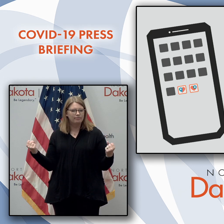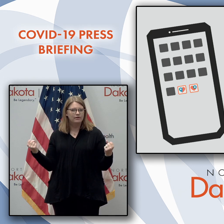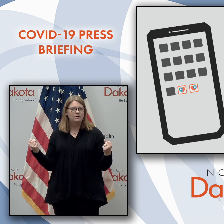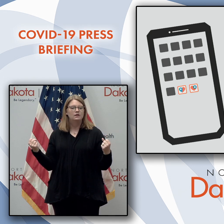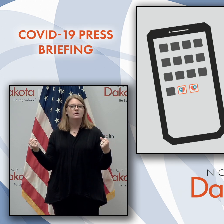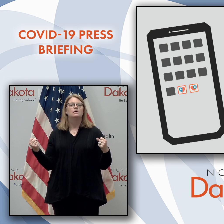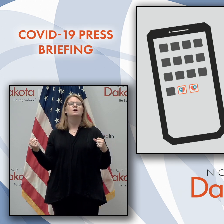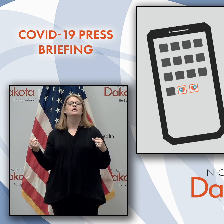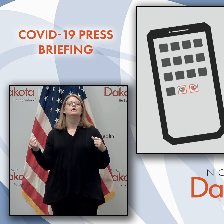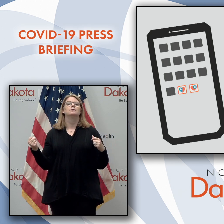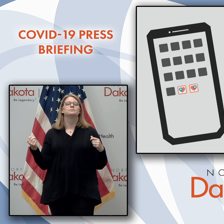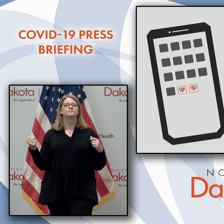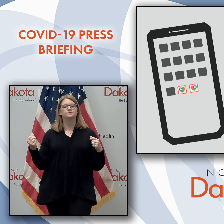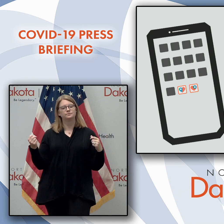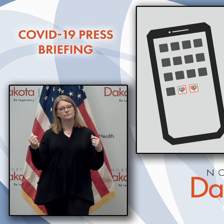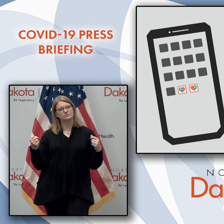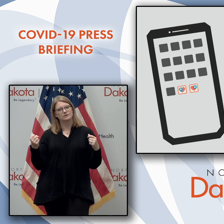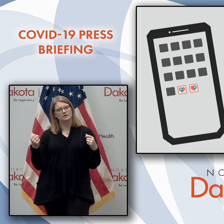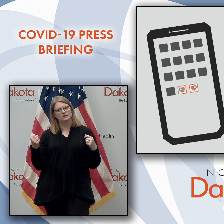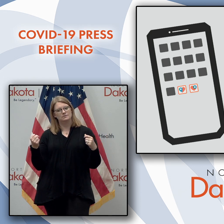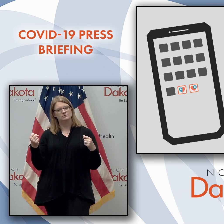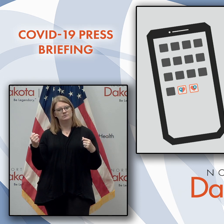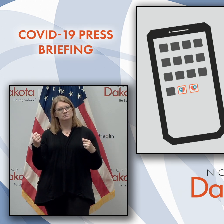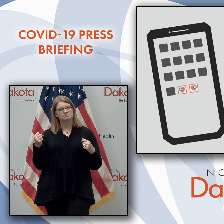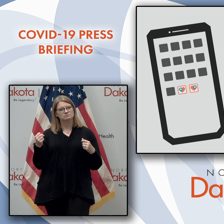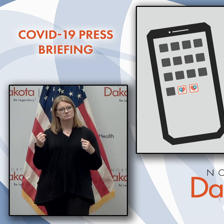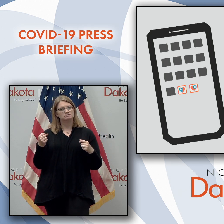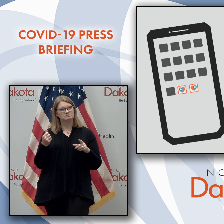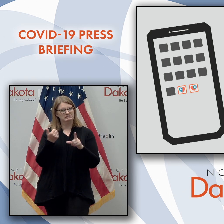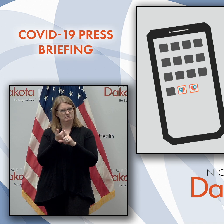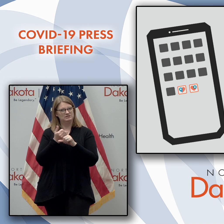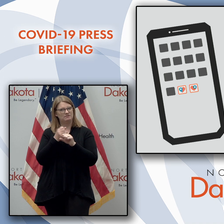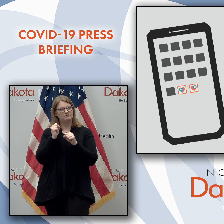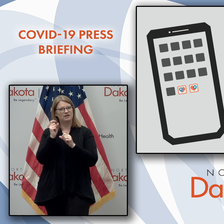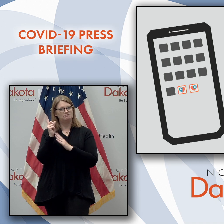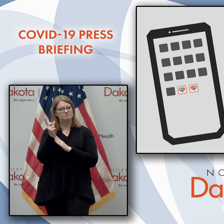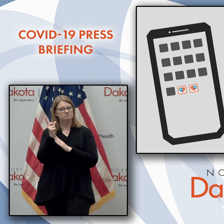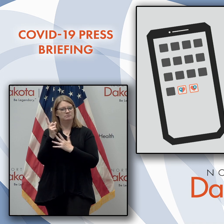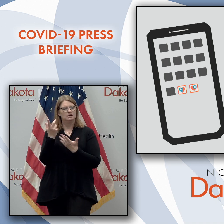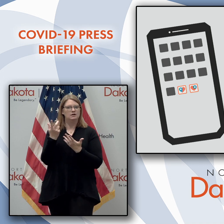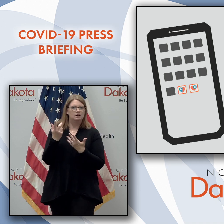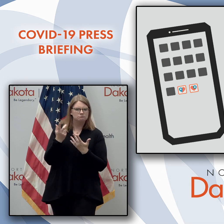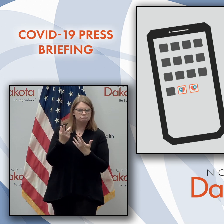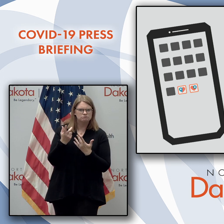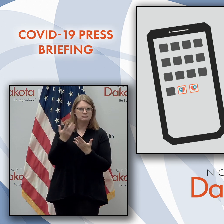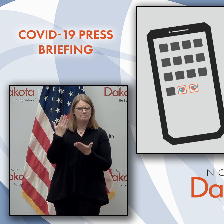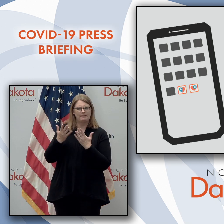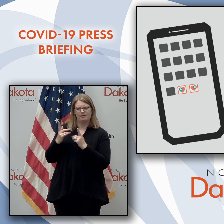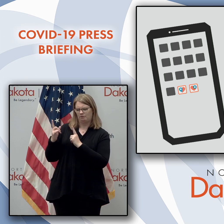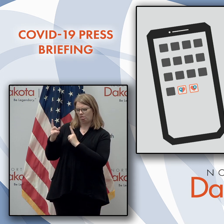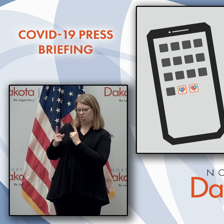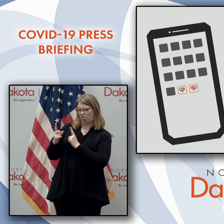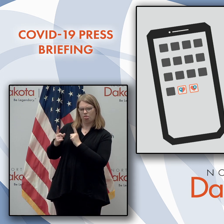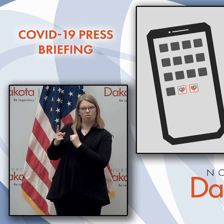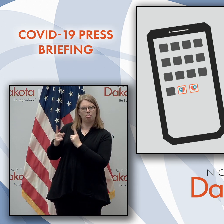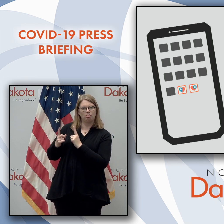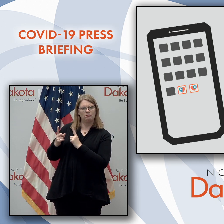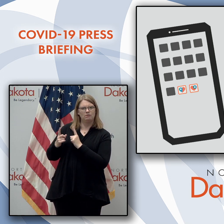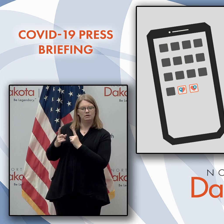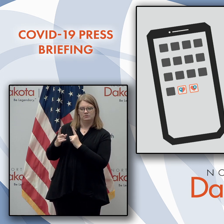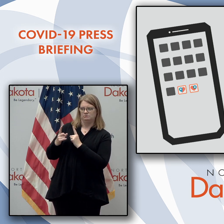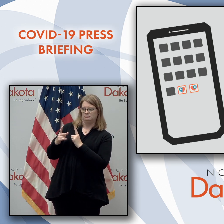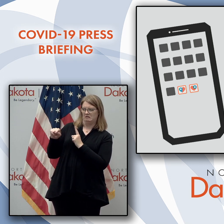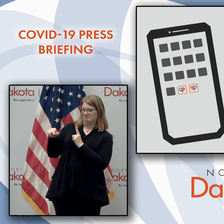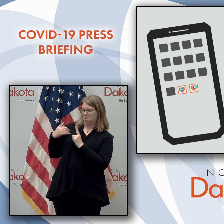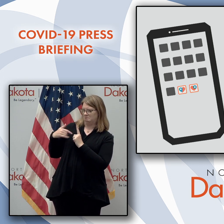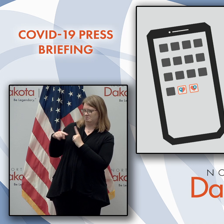helping you and unlock the ability to quickly understand who you may have been in proximity with. And again,